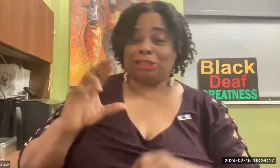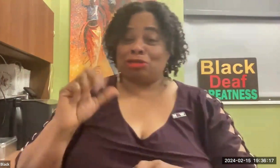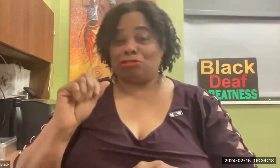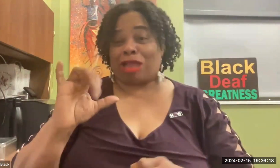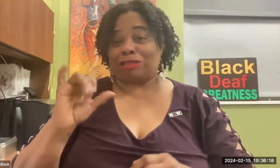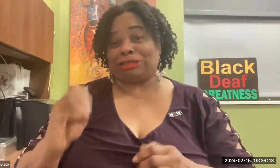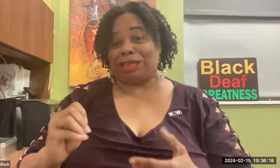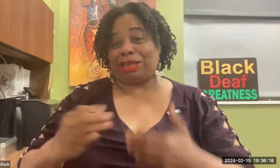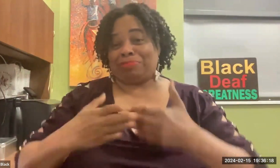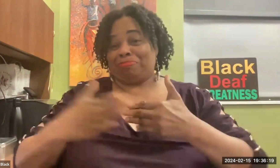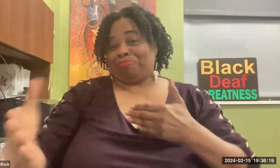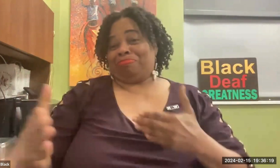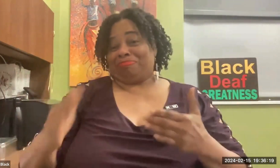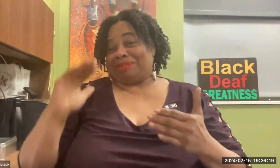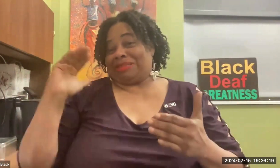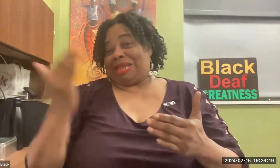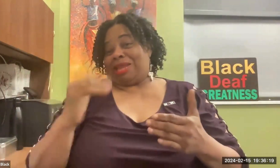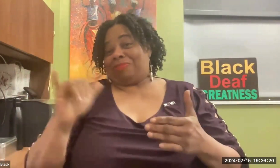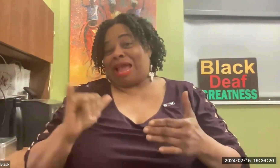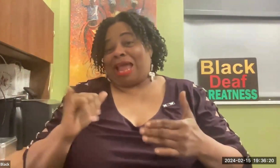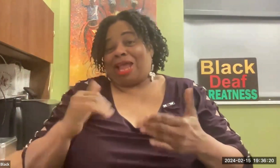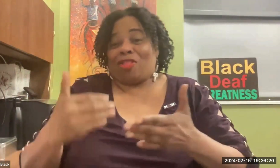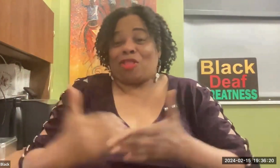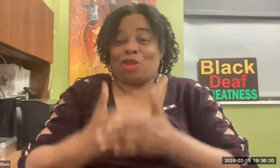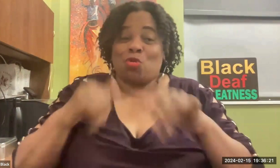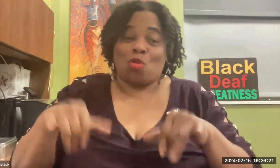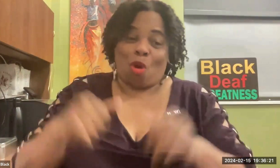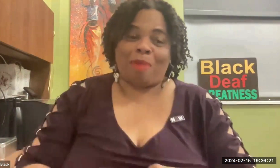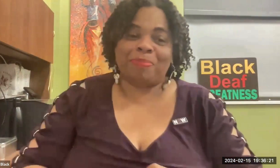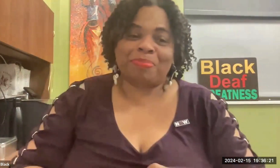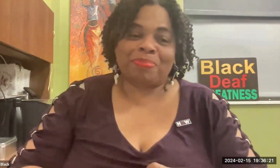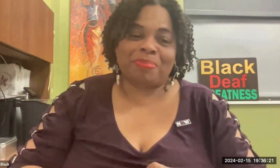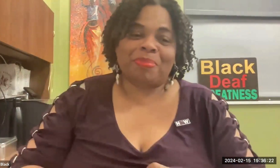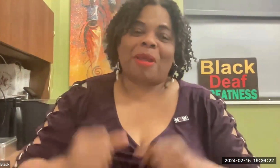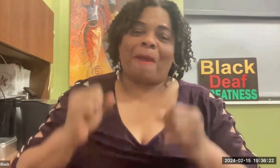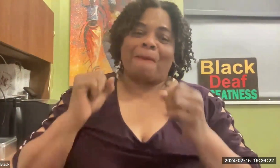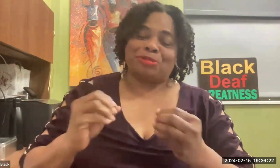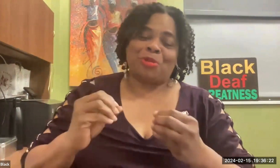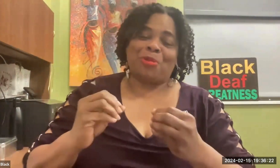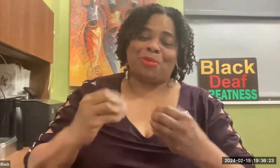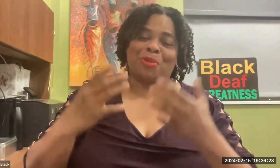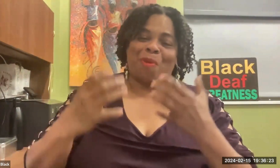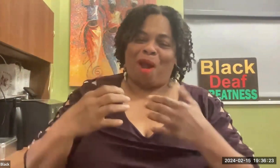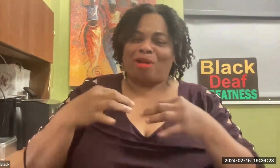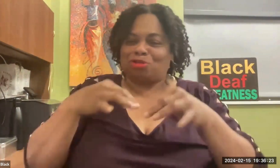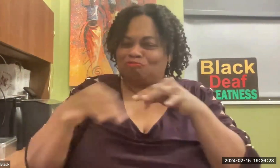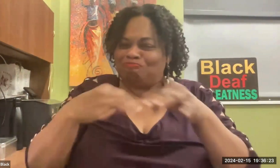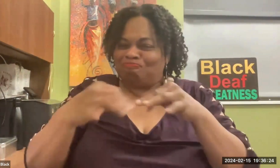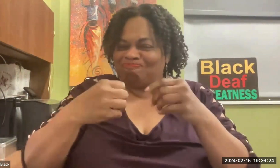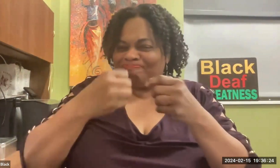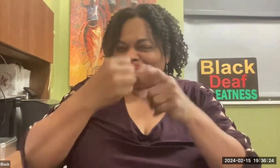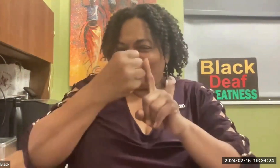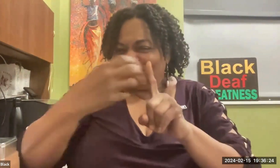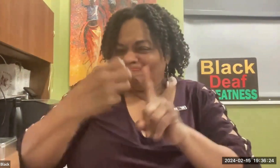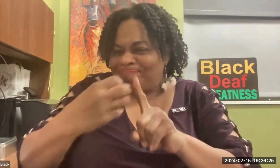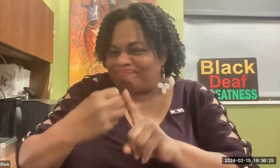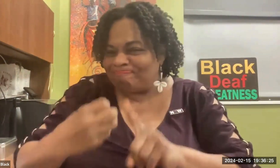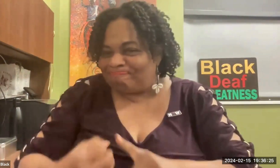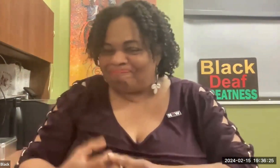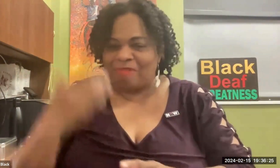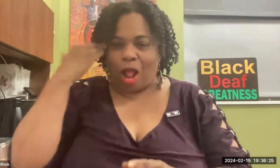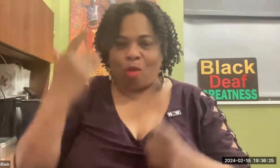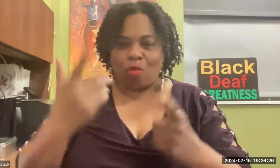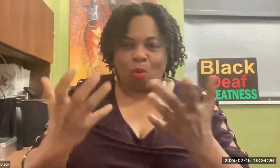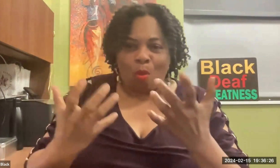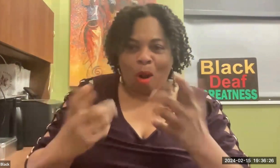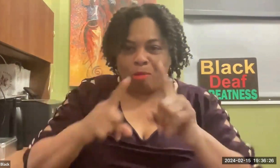this transformation, when we think about racism and other isms that are quite common. So I do want